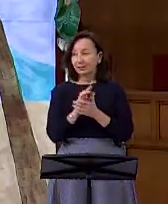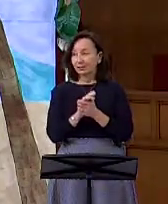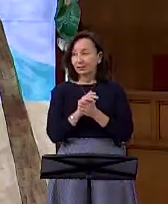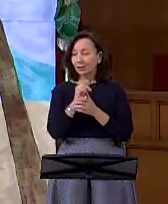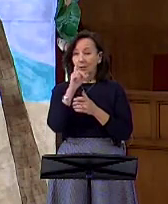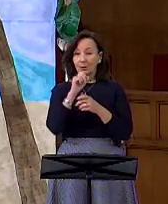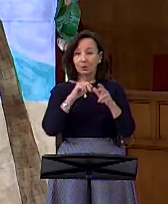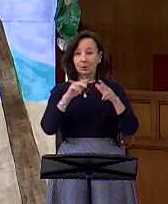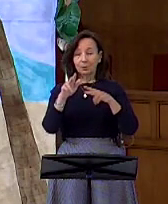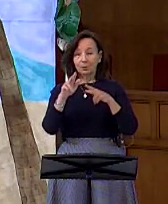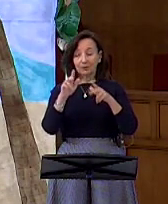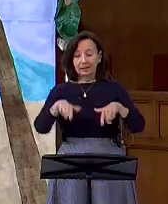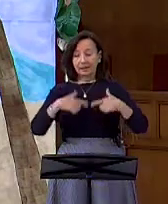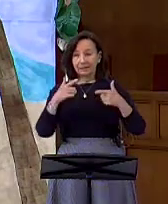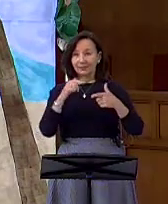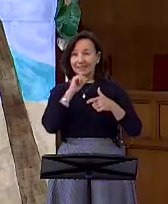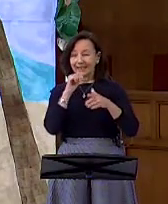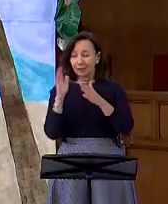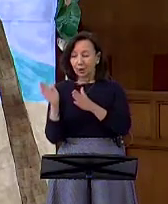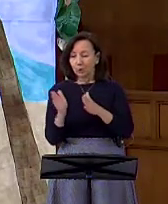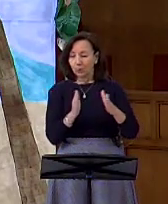walk not according to the flesh,